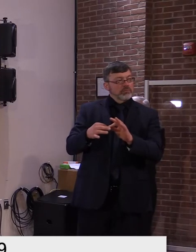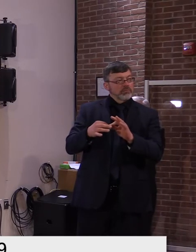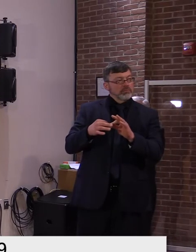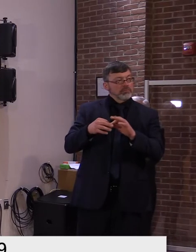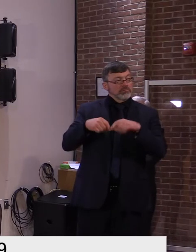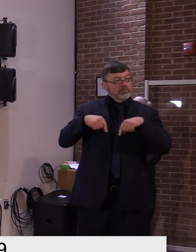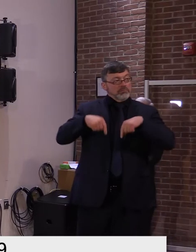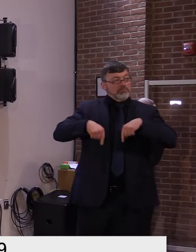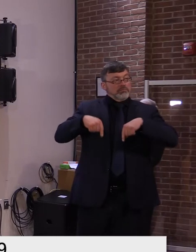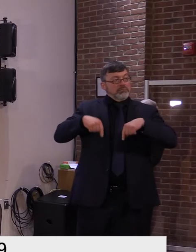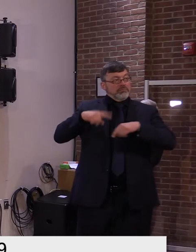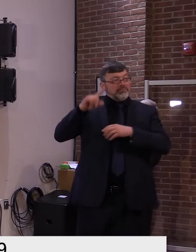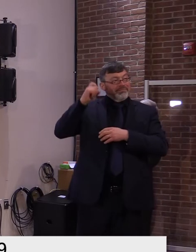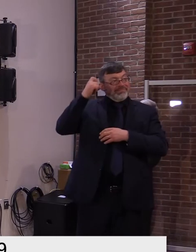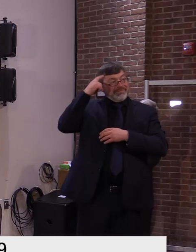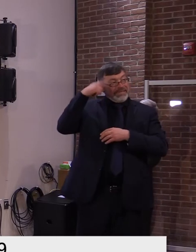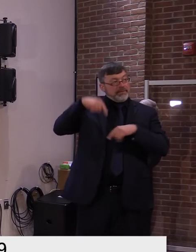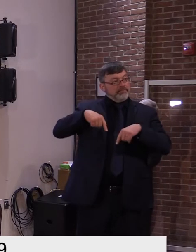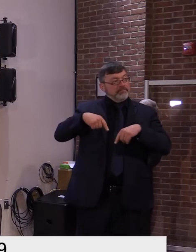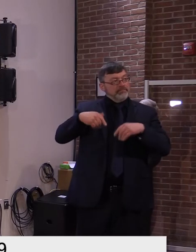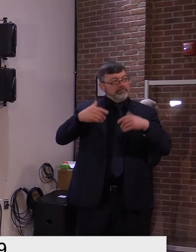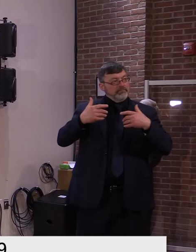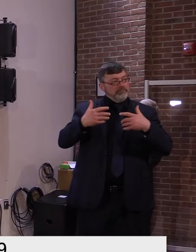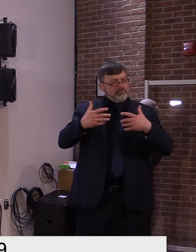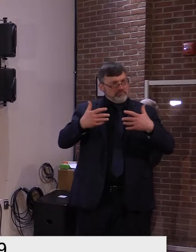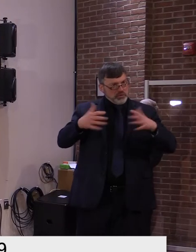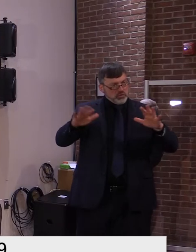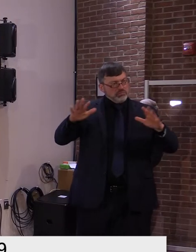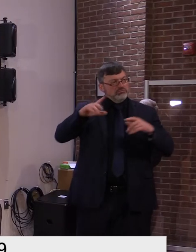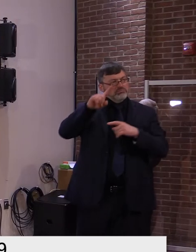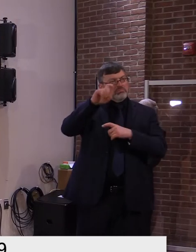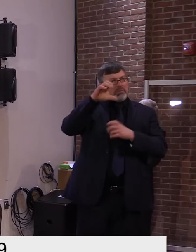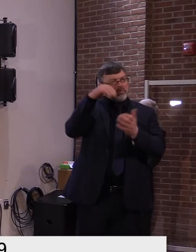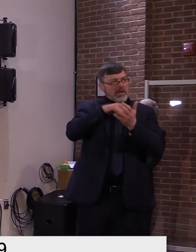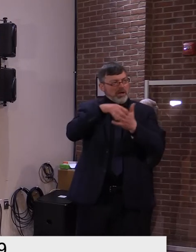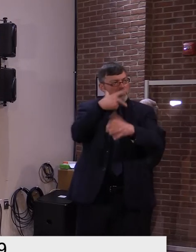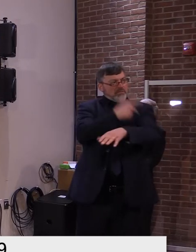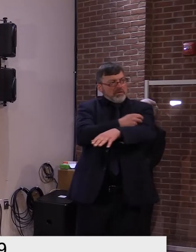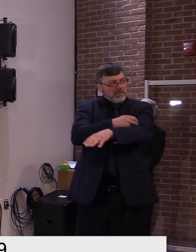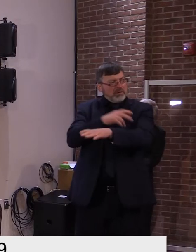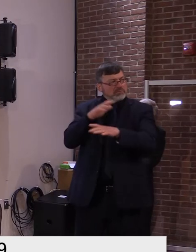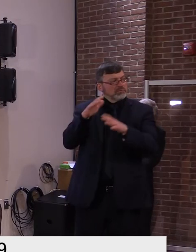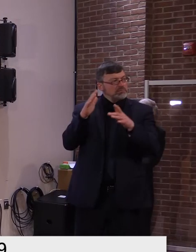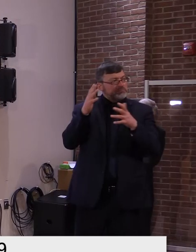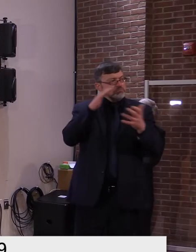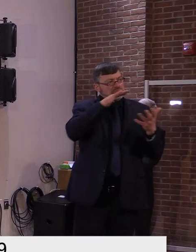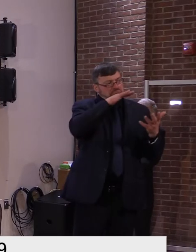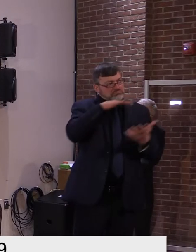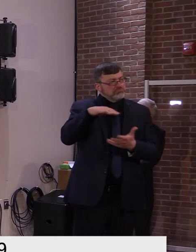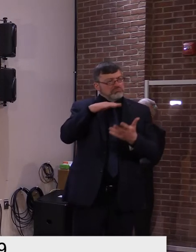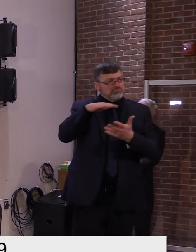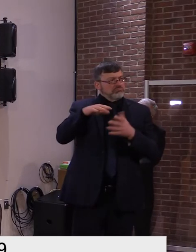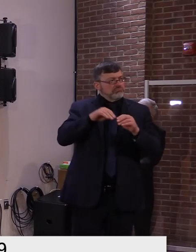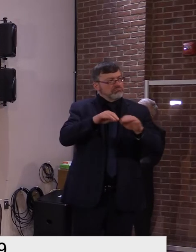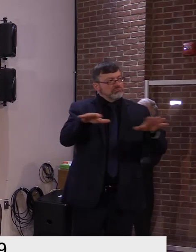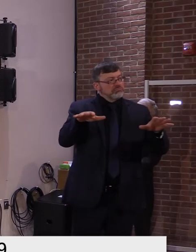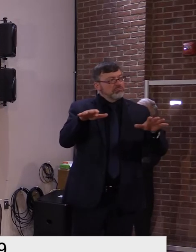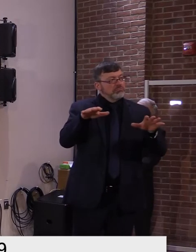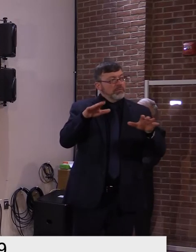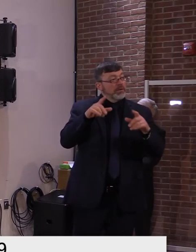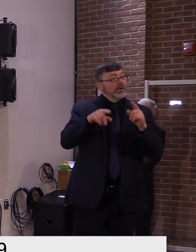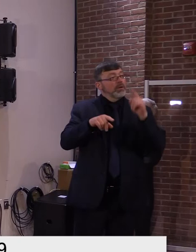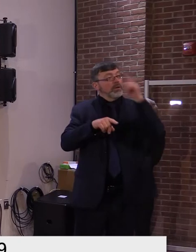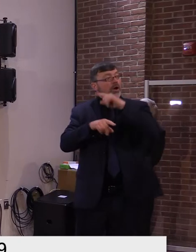Oklahoma and South Dakota are receiving around 50 to 52,000 per 100,000, while Vermont is just